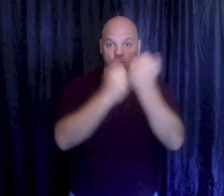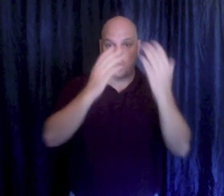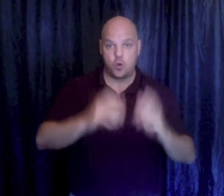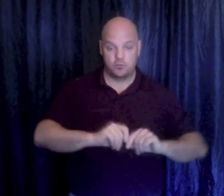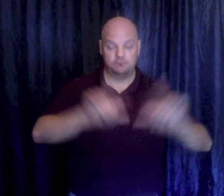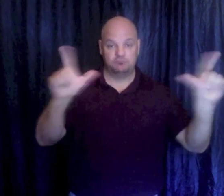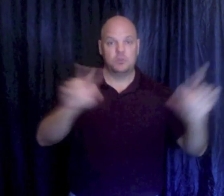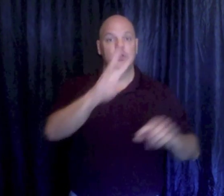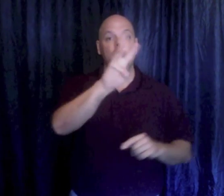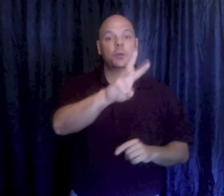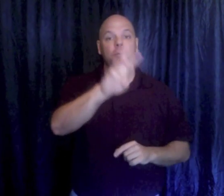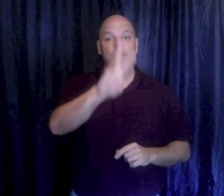is